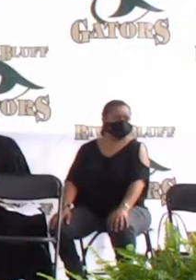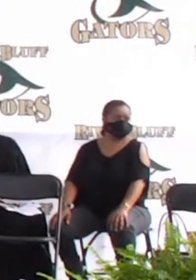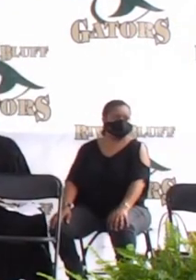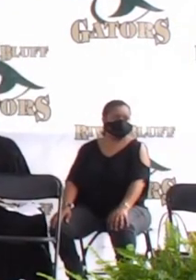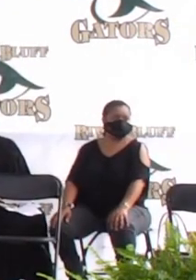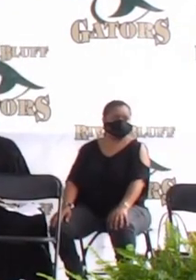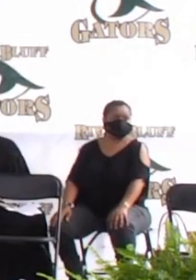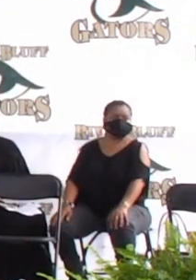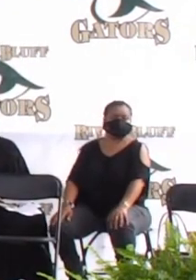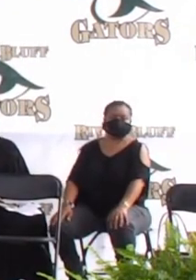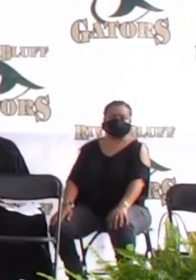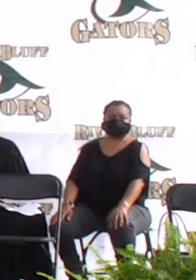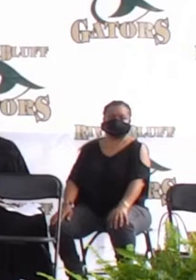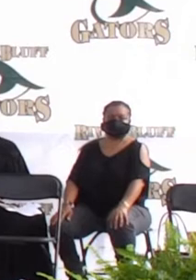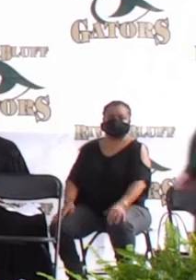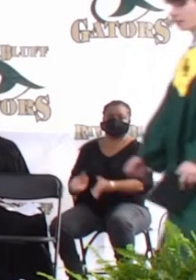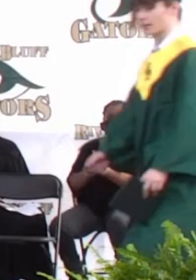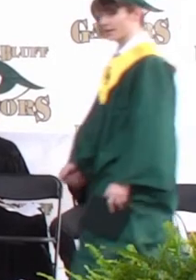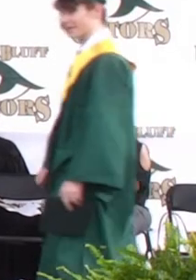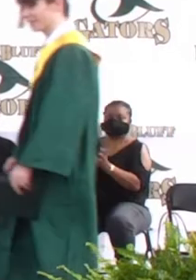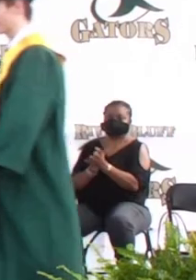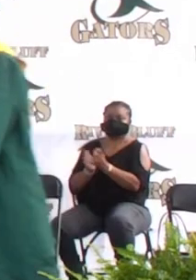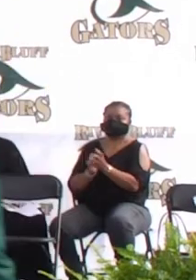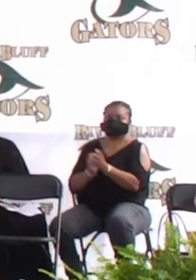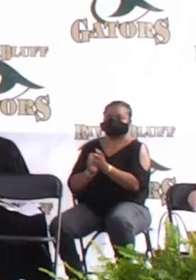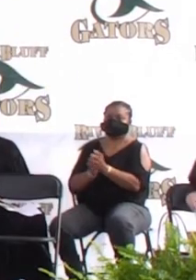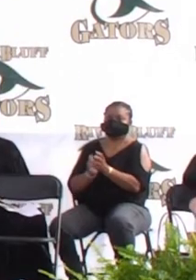Jonathan David Smith.